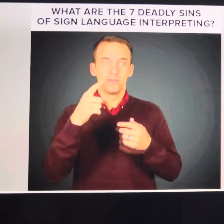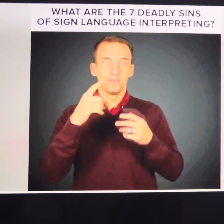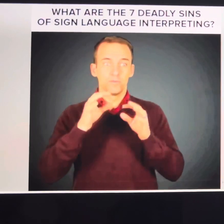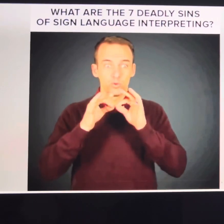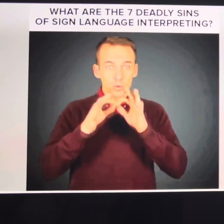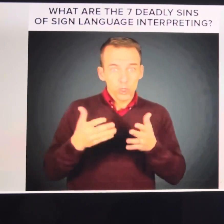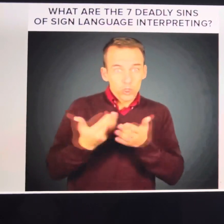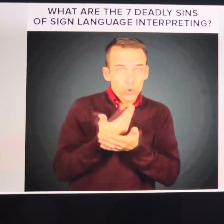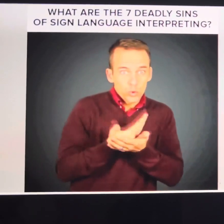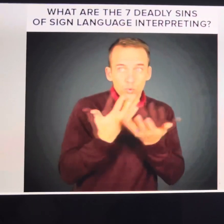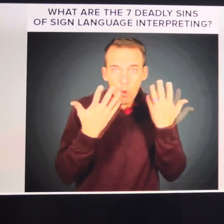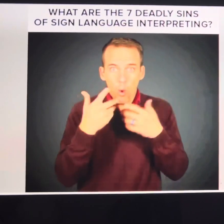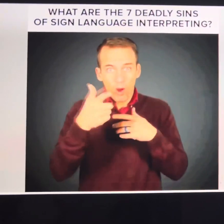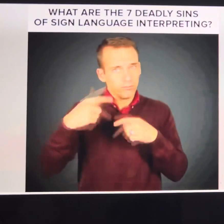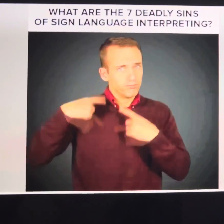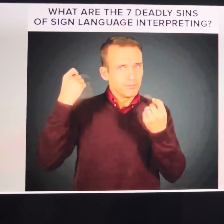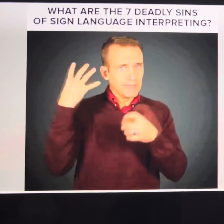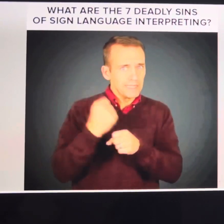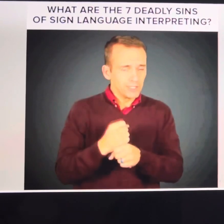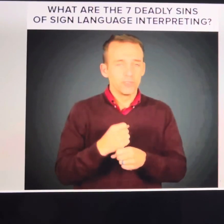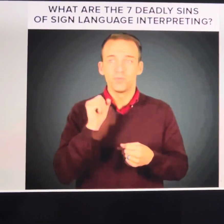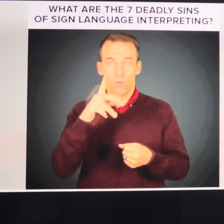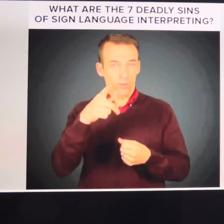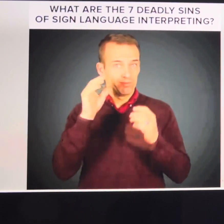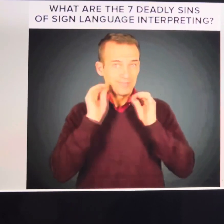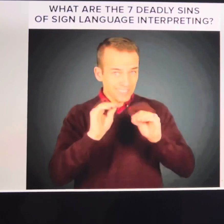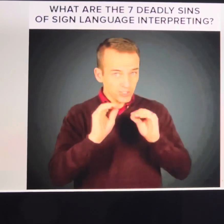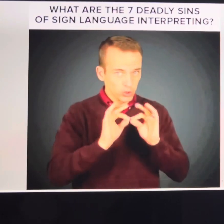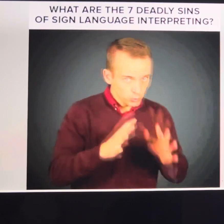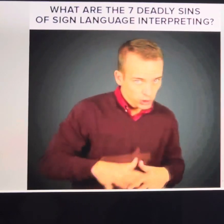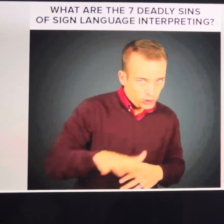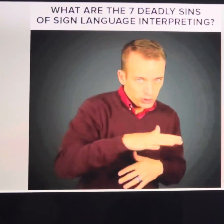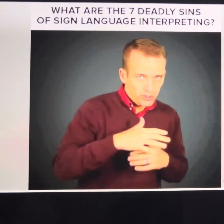So, if you are new to interpreting